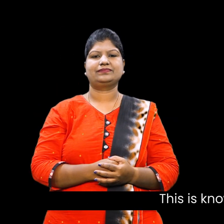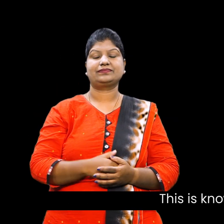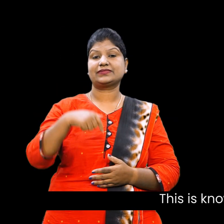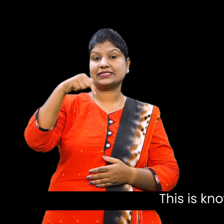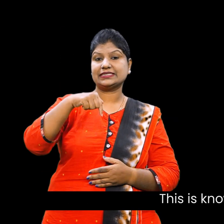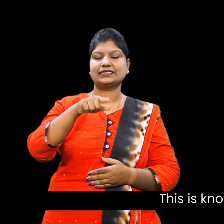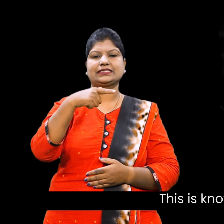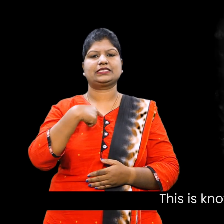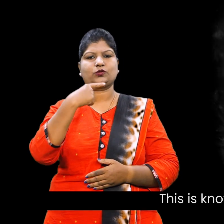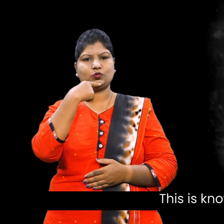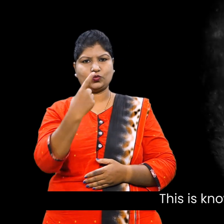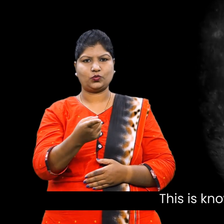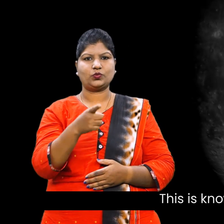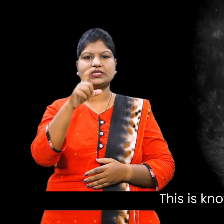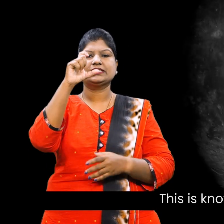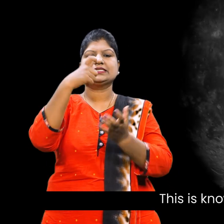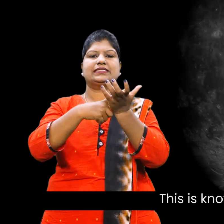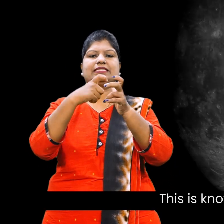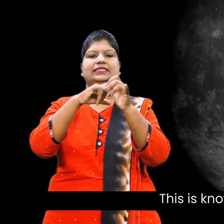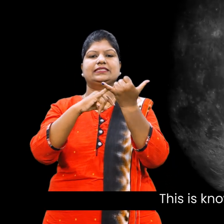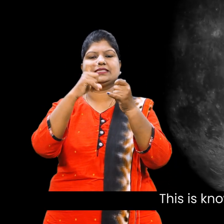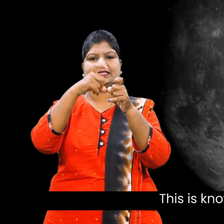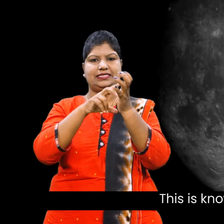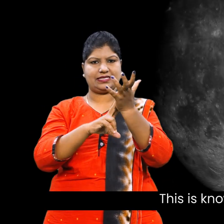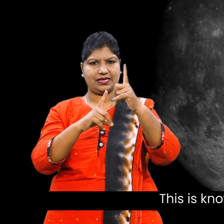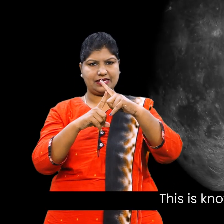This is known as the crescent moon.